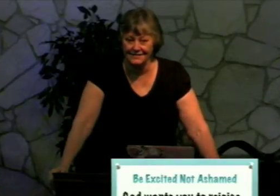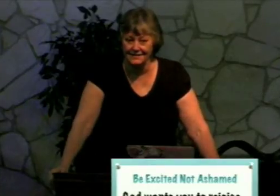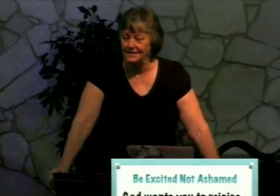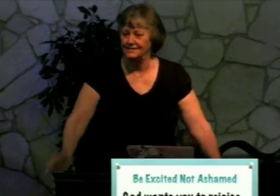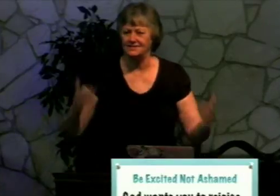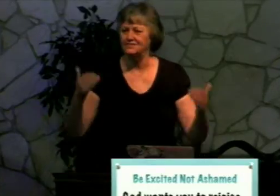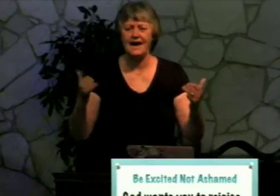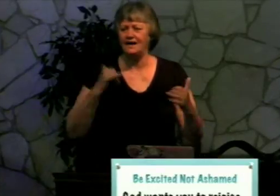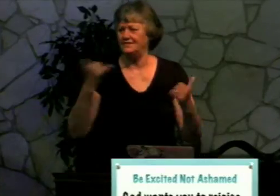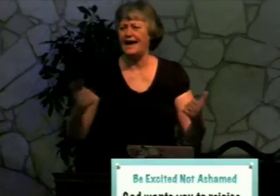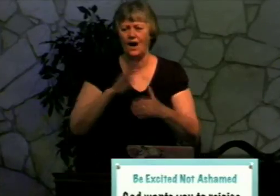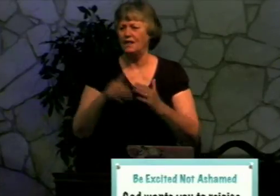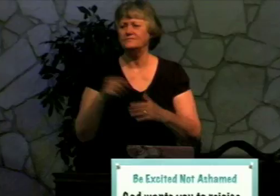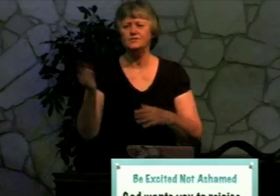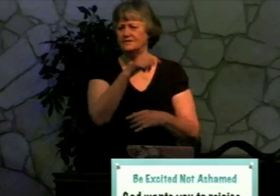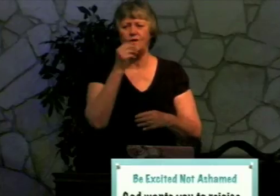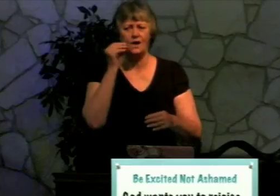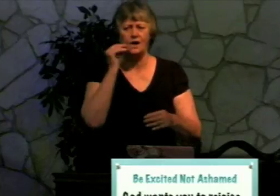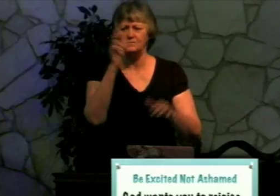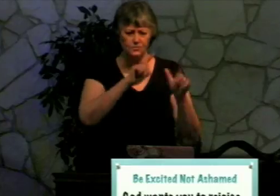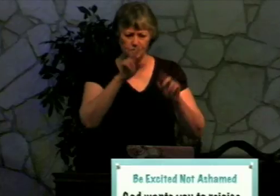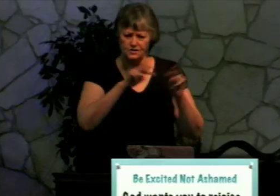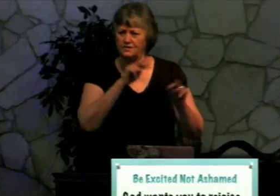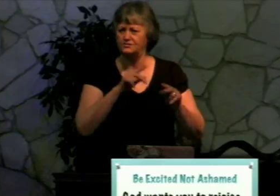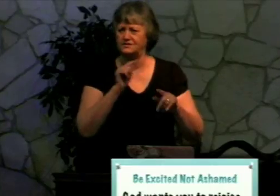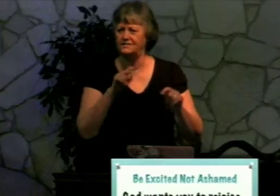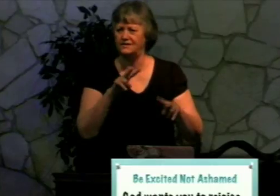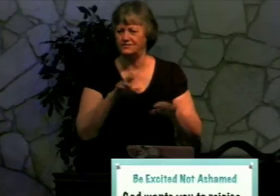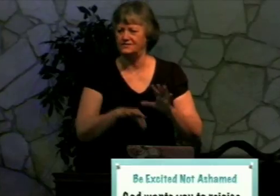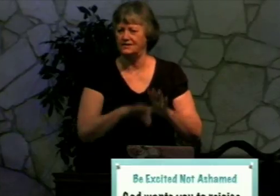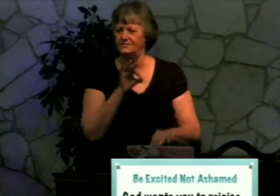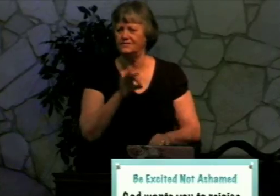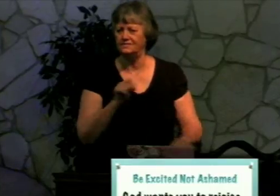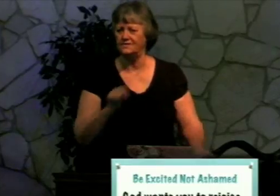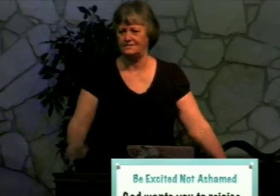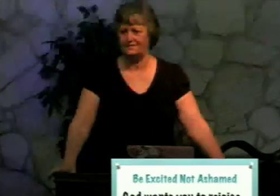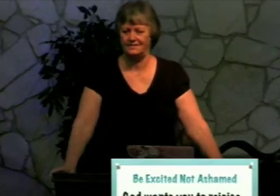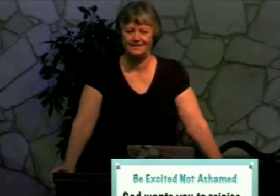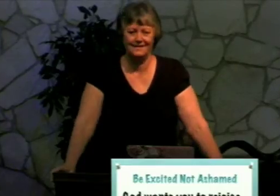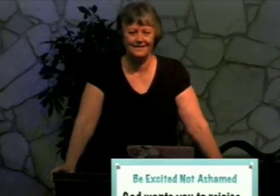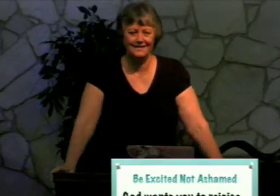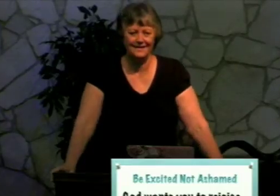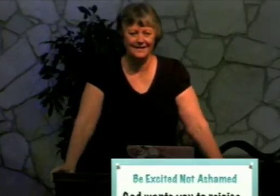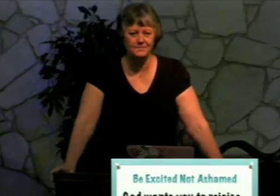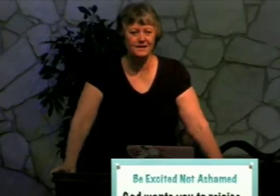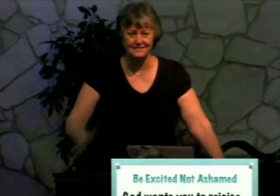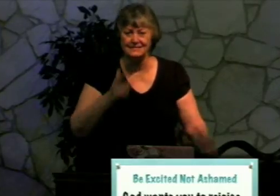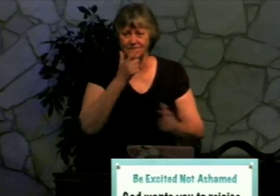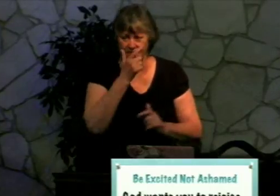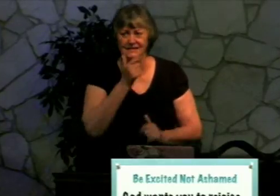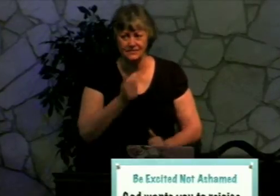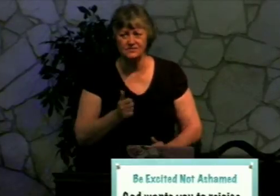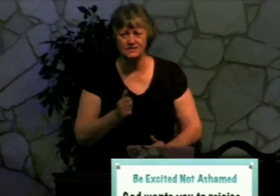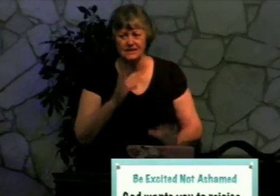See, now all of you are going to go home and look on your TV to see if you can find it. Because it's very interesting. It's